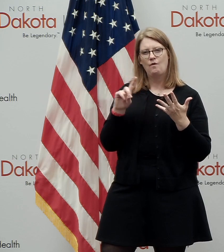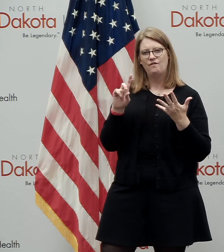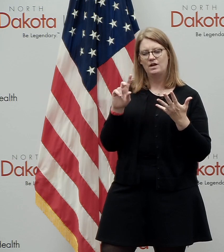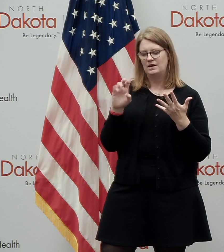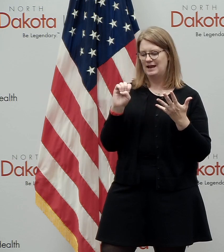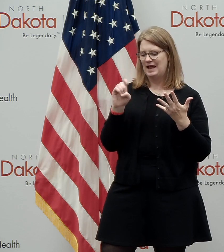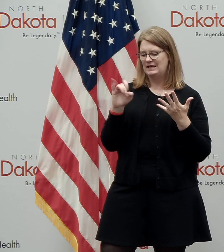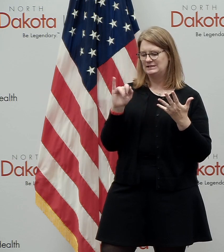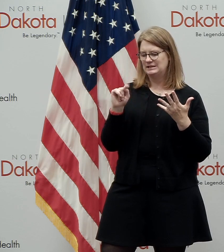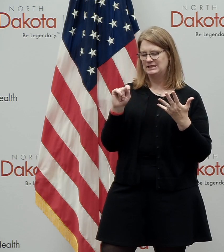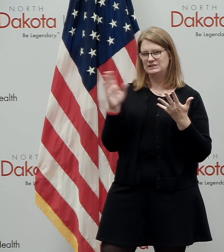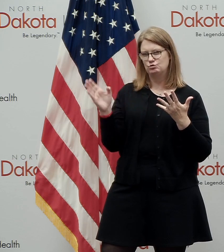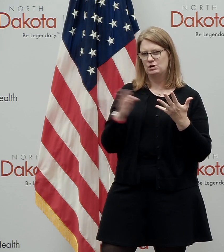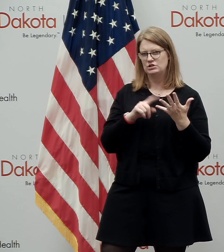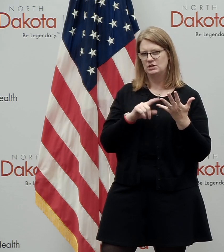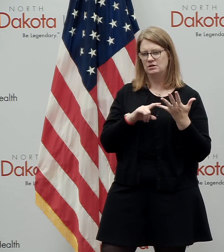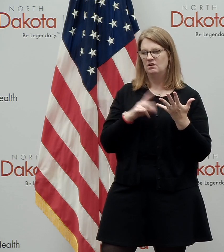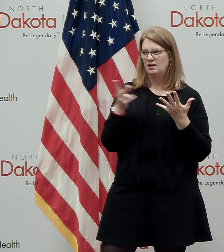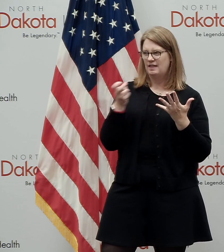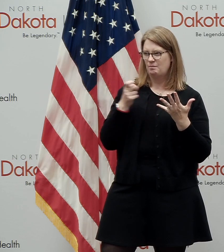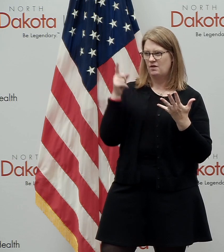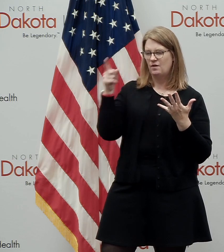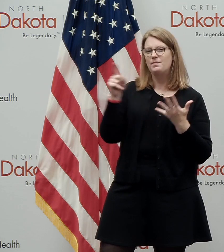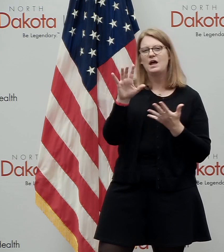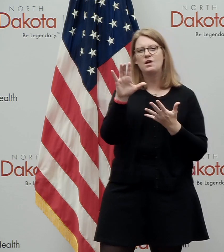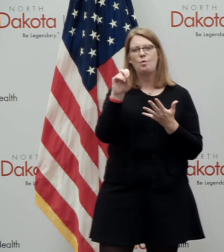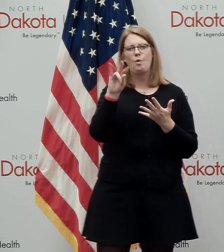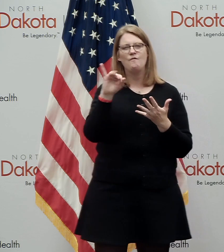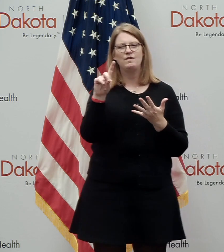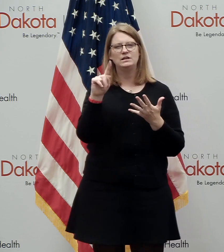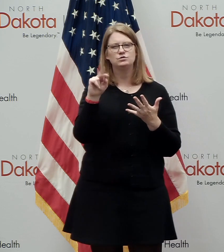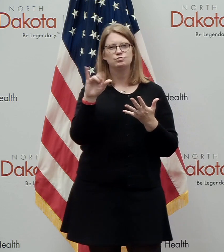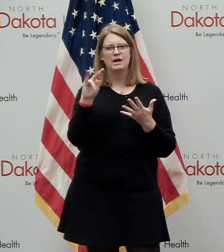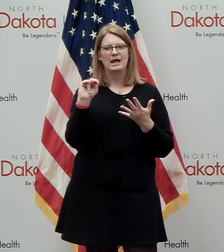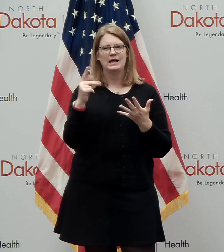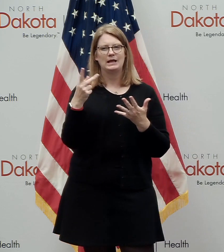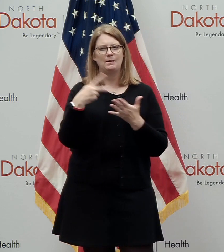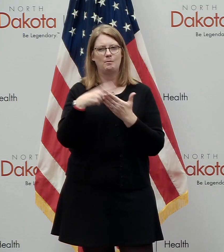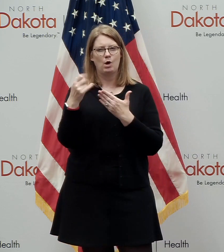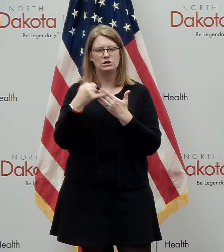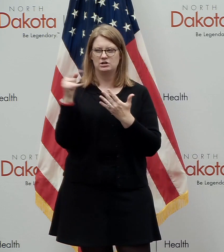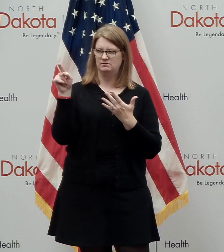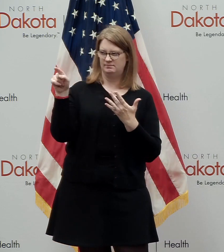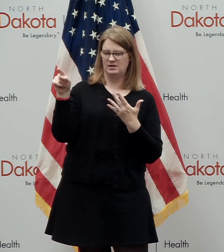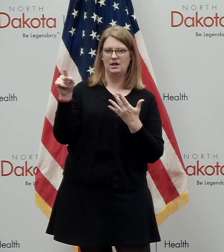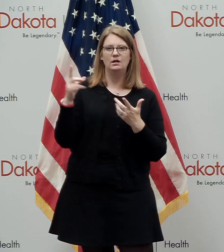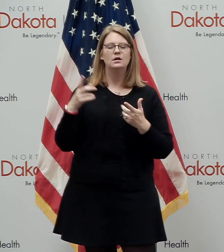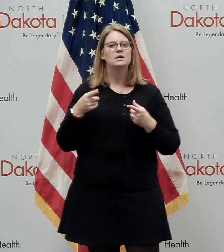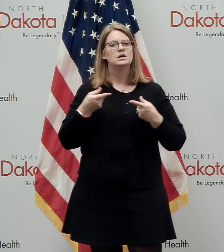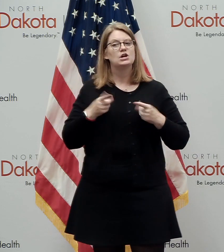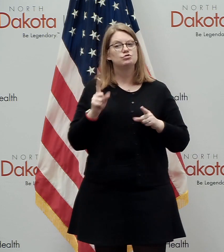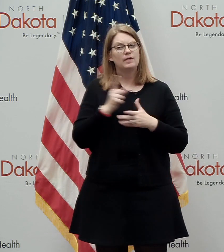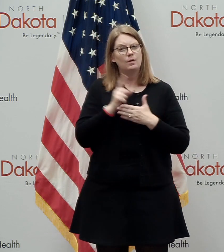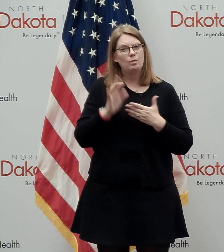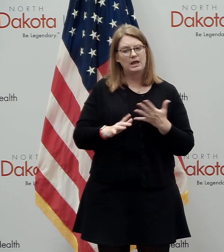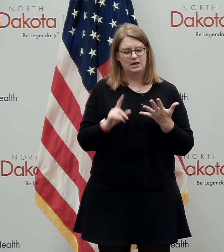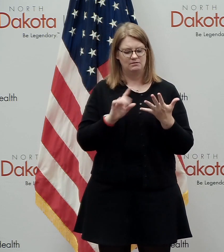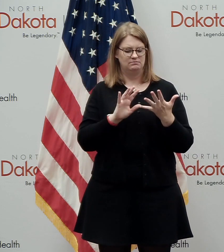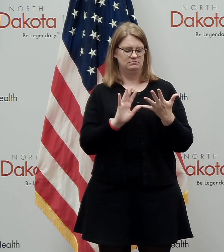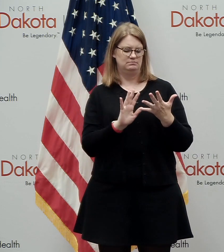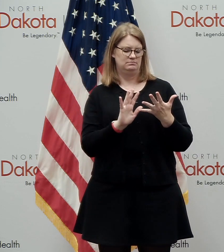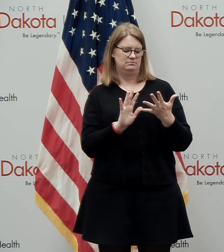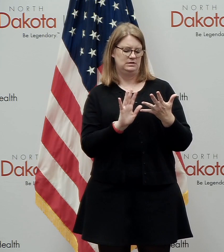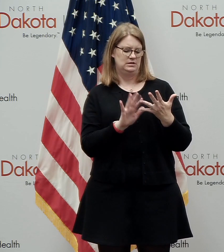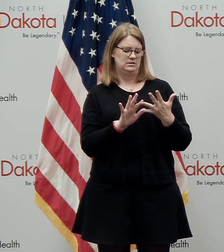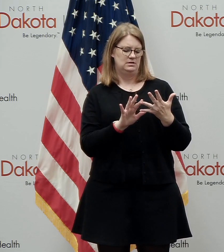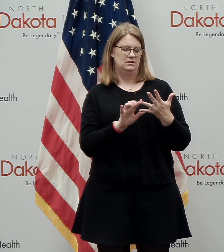also have pulled data from the COVID Tracking Project. Inexplicably, like over the weekend, COVID Act Now, and maybe on their website